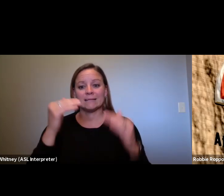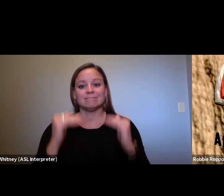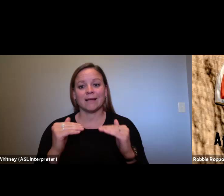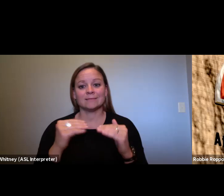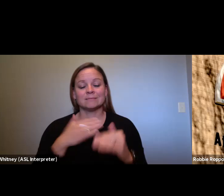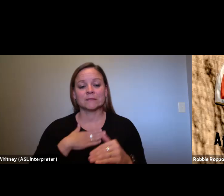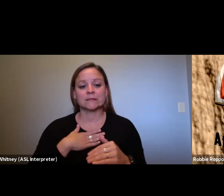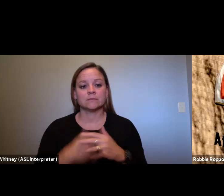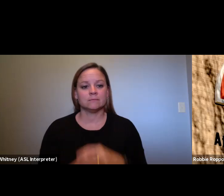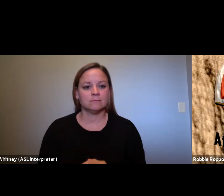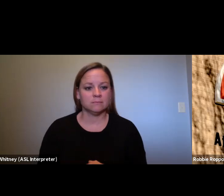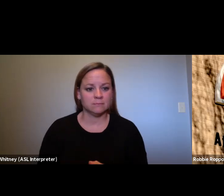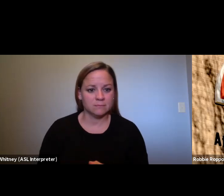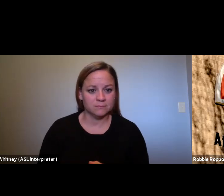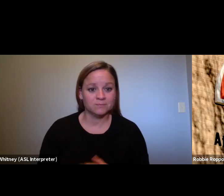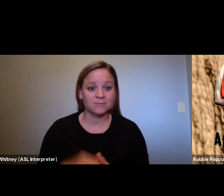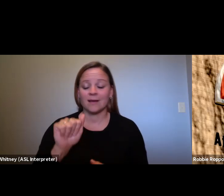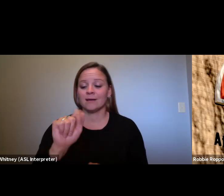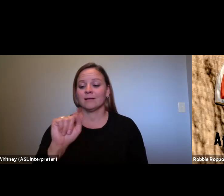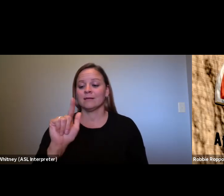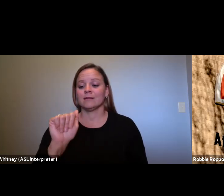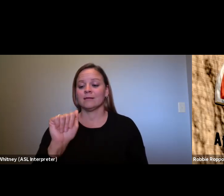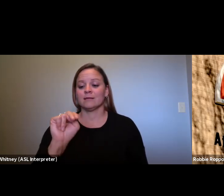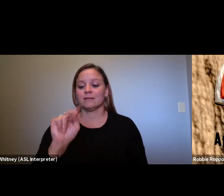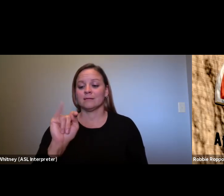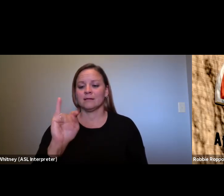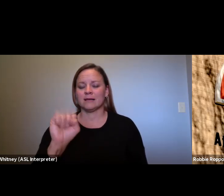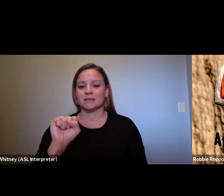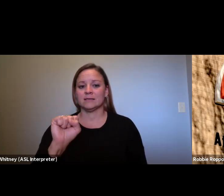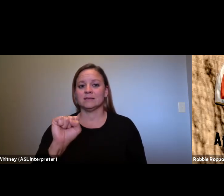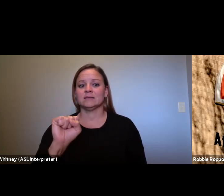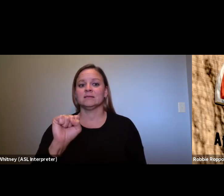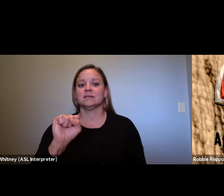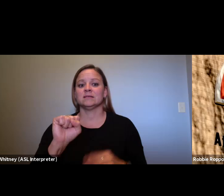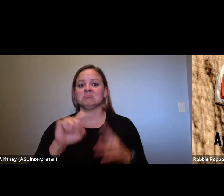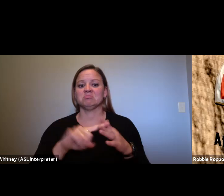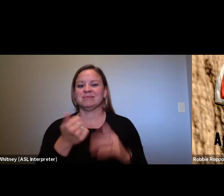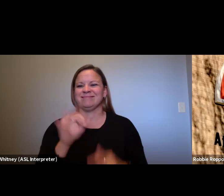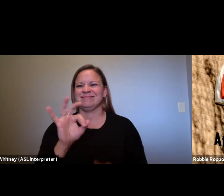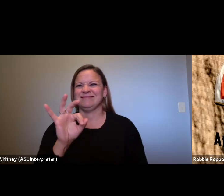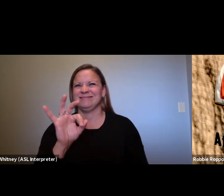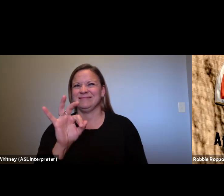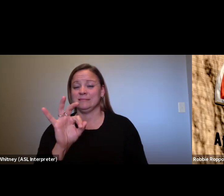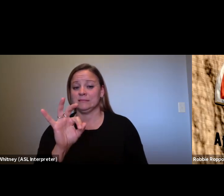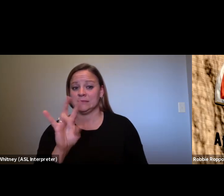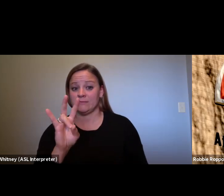Tim. At Atlantis, so Atlantis was founded in